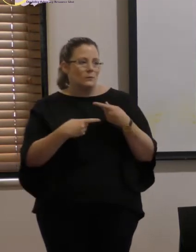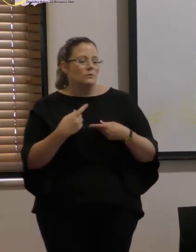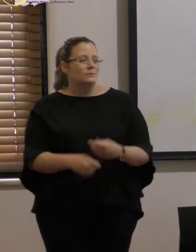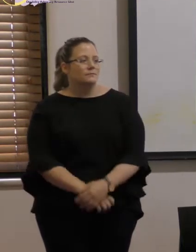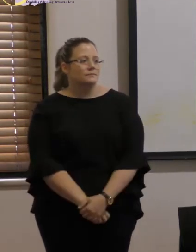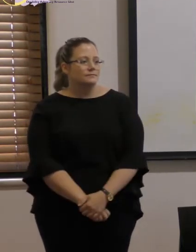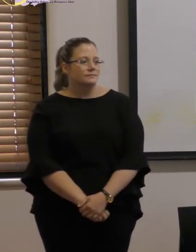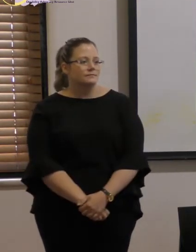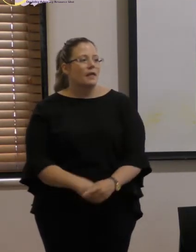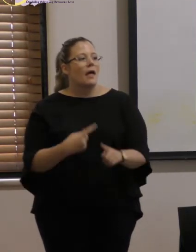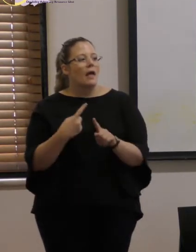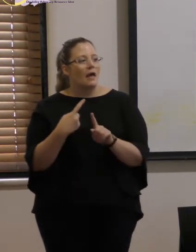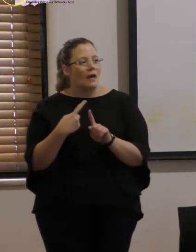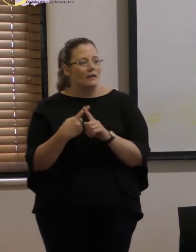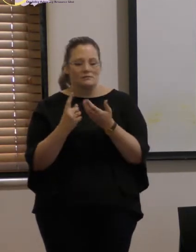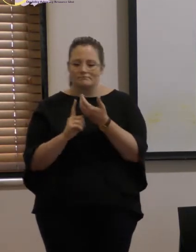and seclusion.